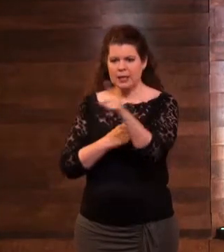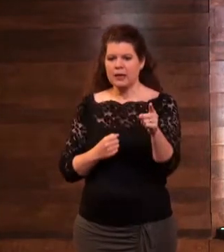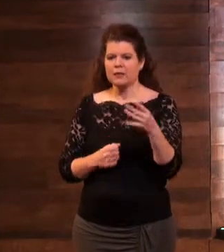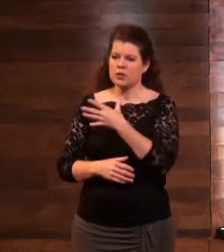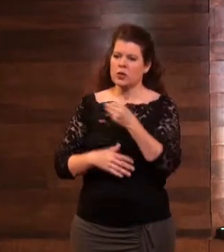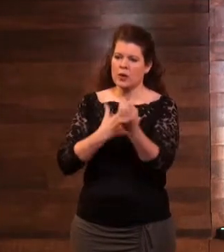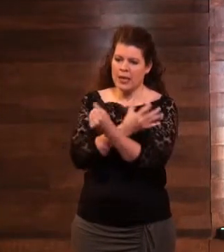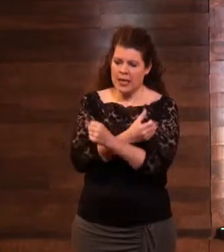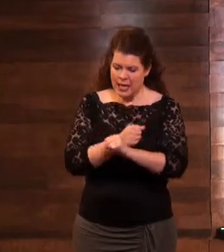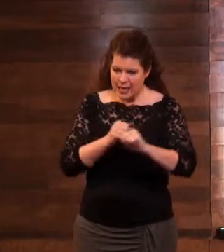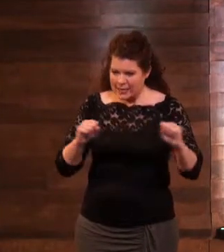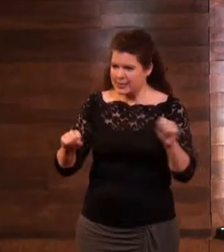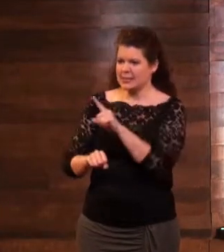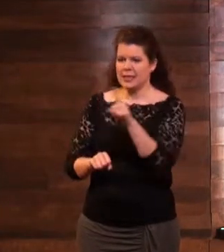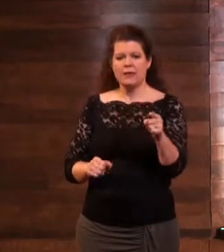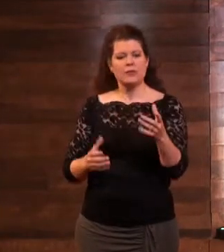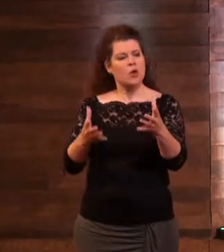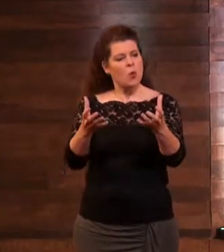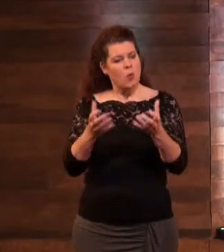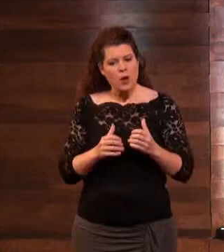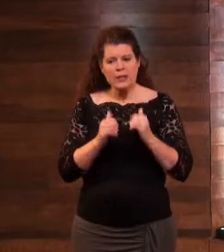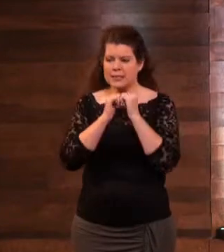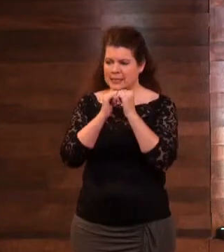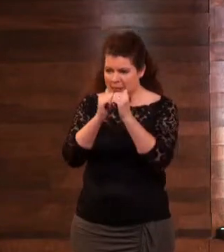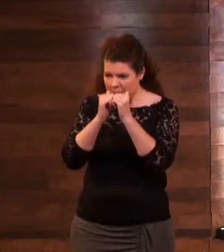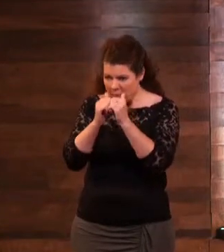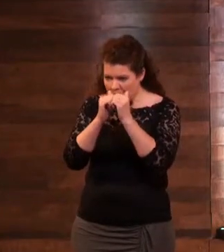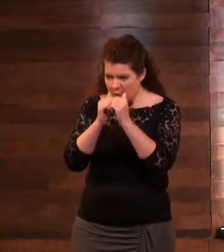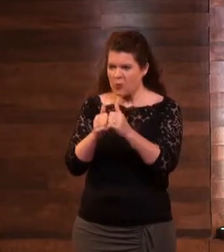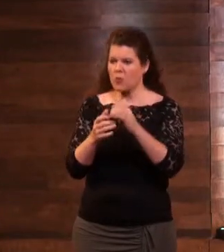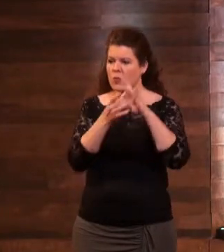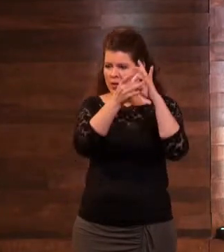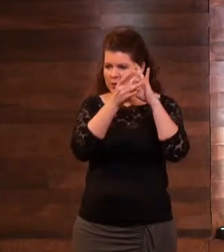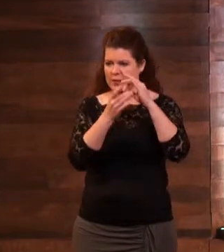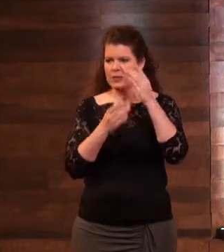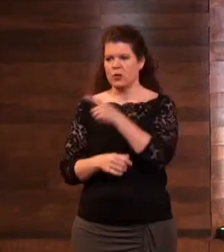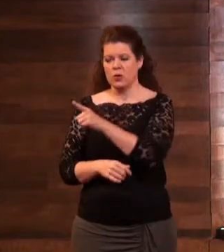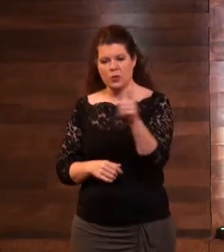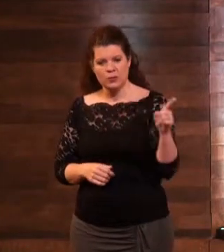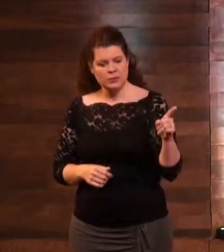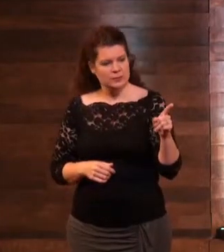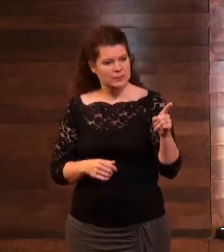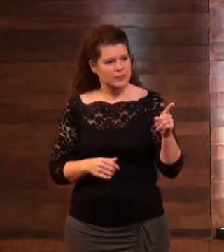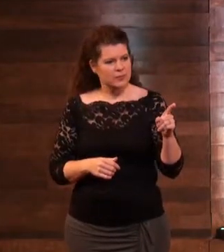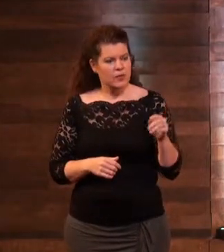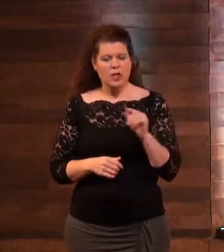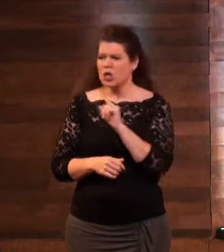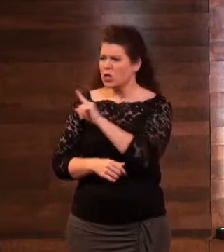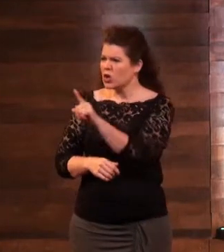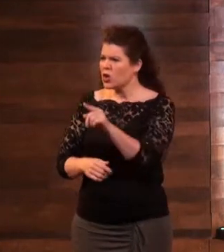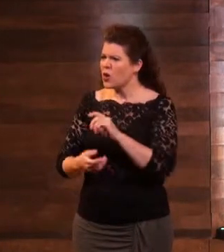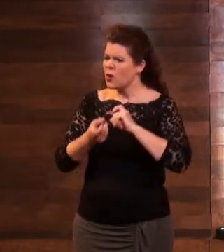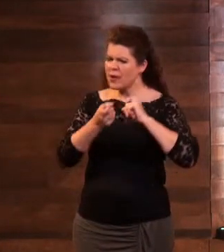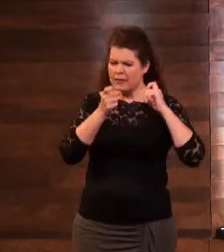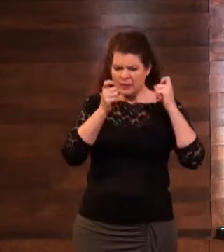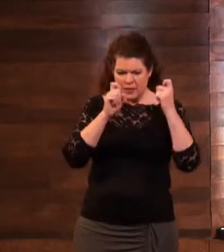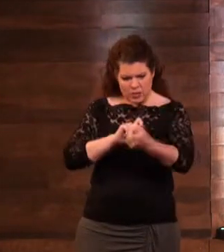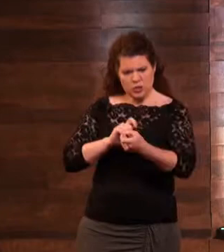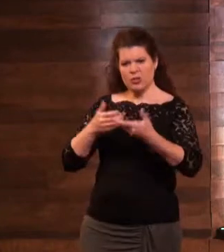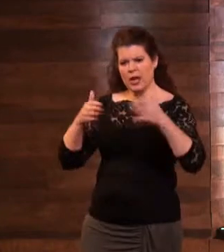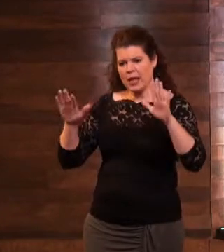equally clear starting in verse 5 that he wants you to be changed to be like him. Put to death, therefore, what is earthly in